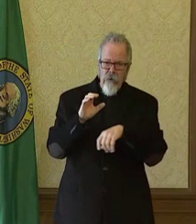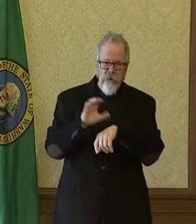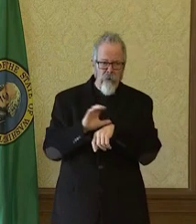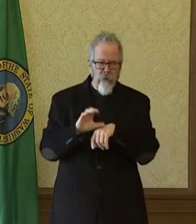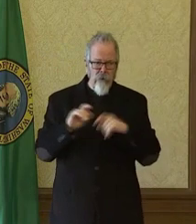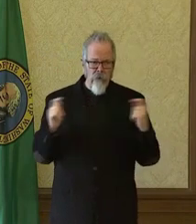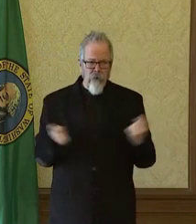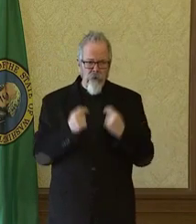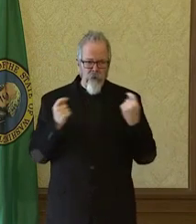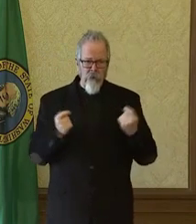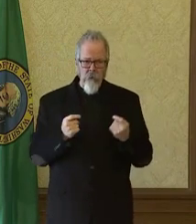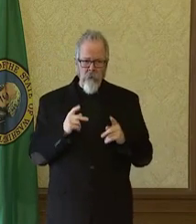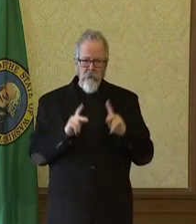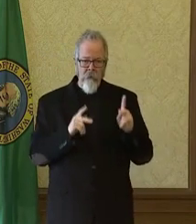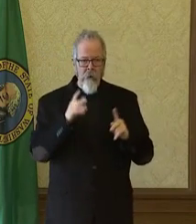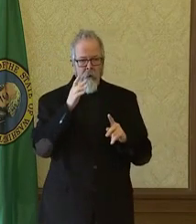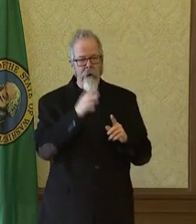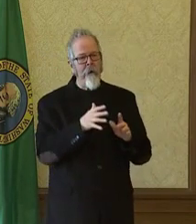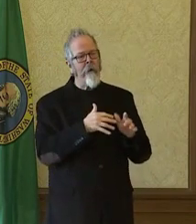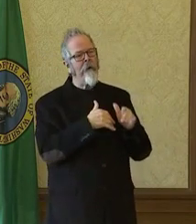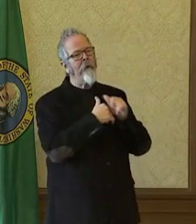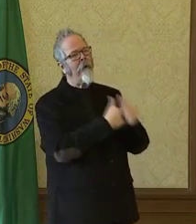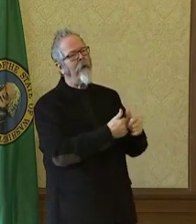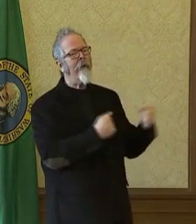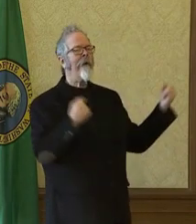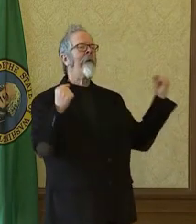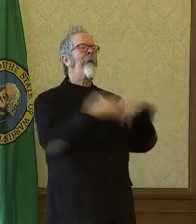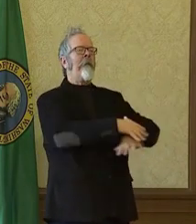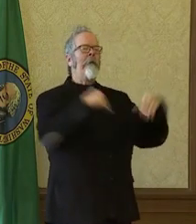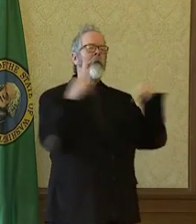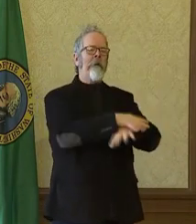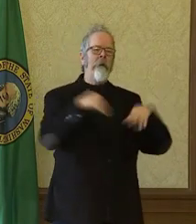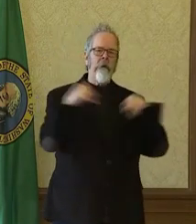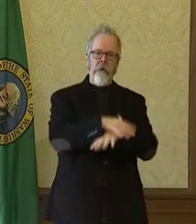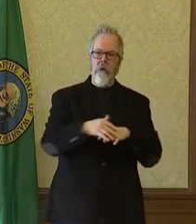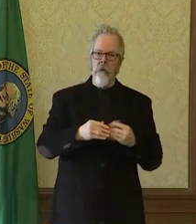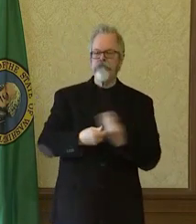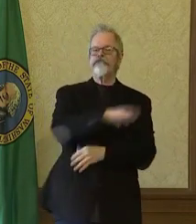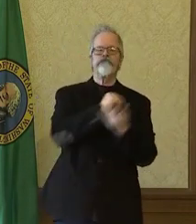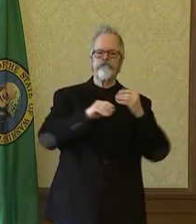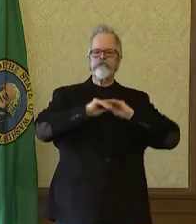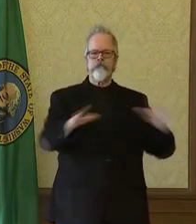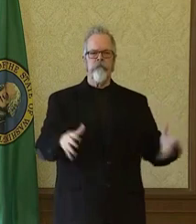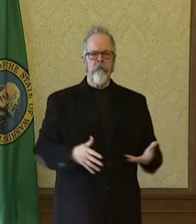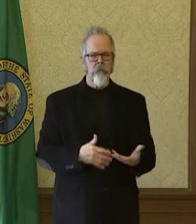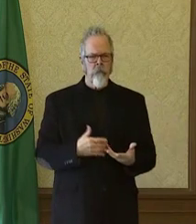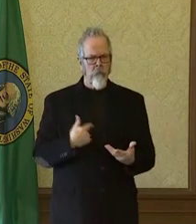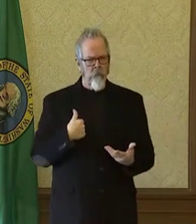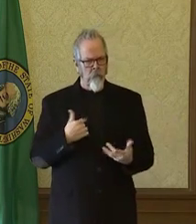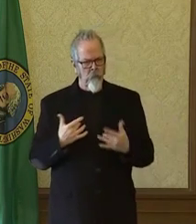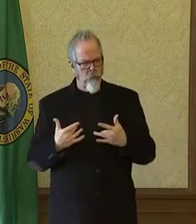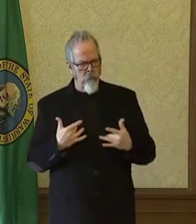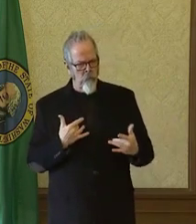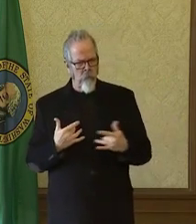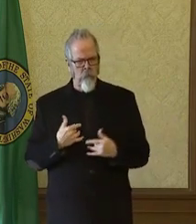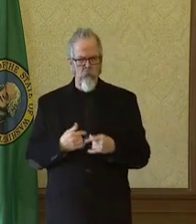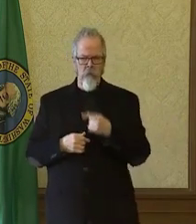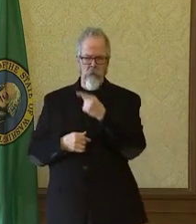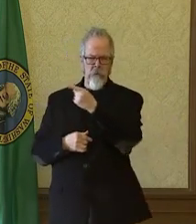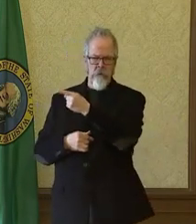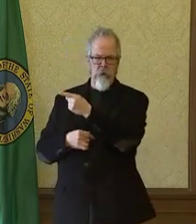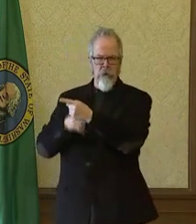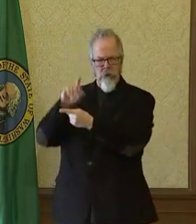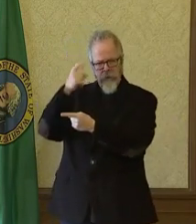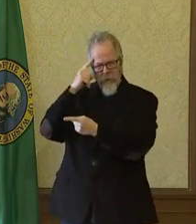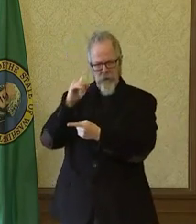Look, we know how important faith is in many, many lives in our state. We know that it provides